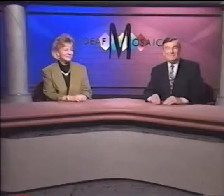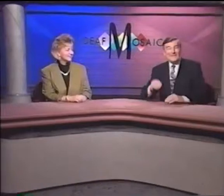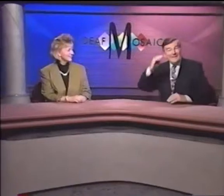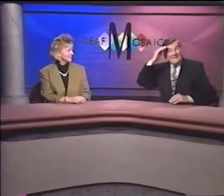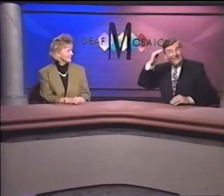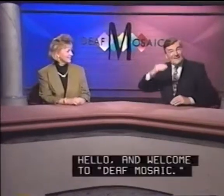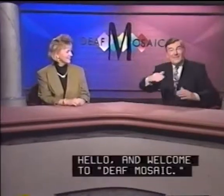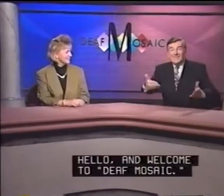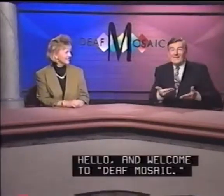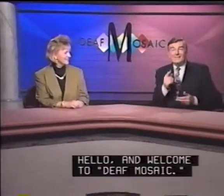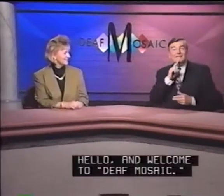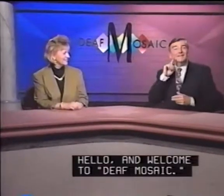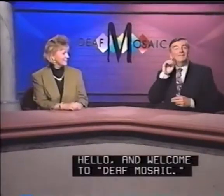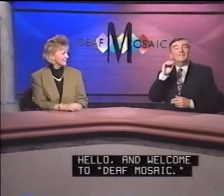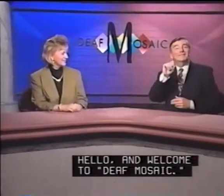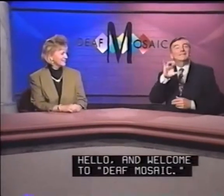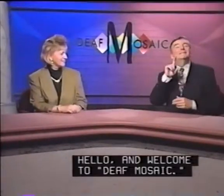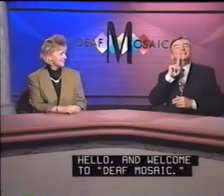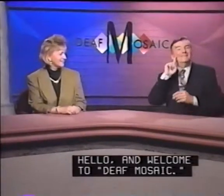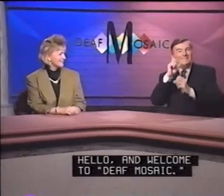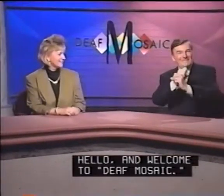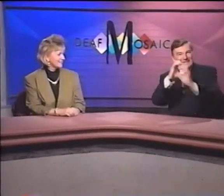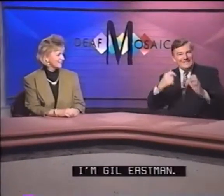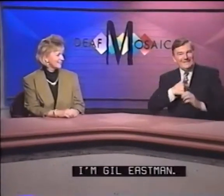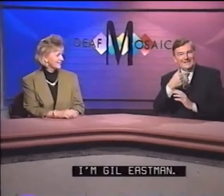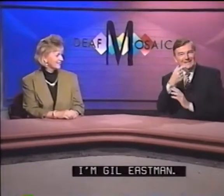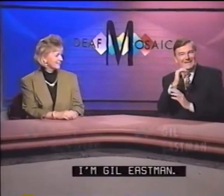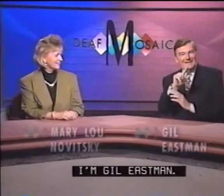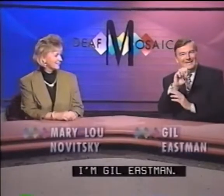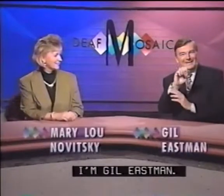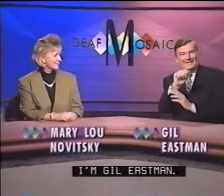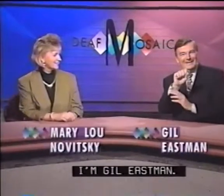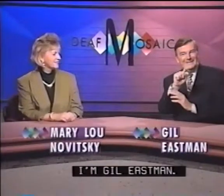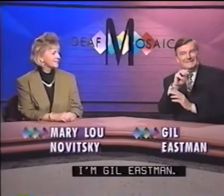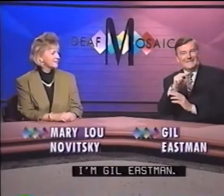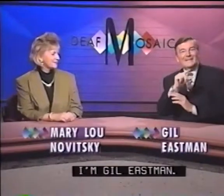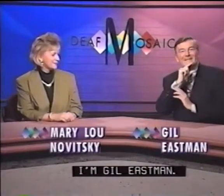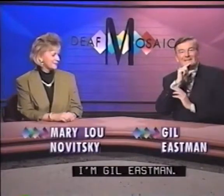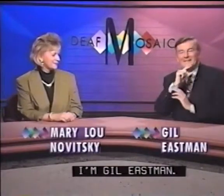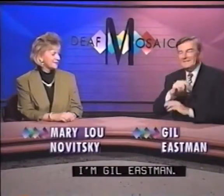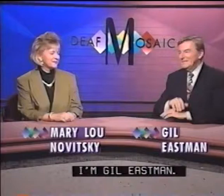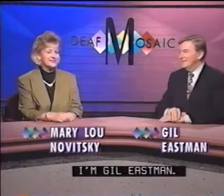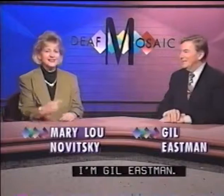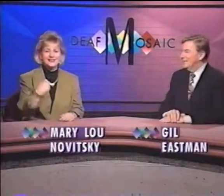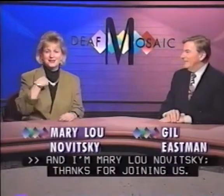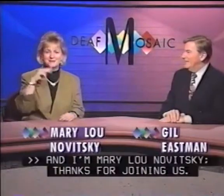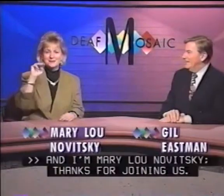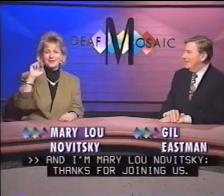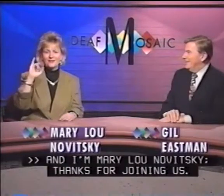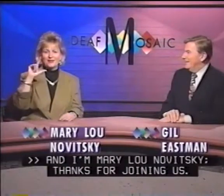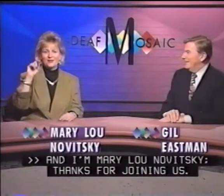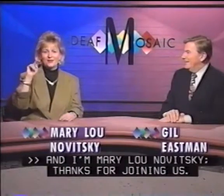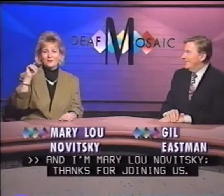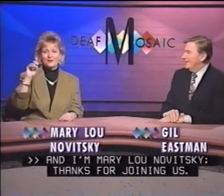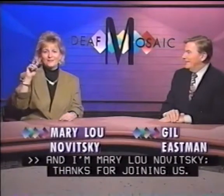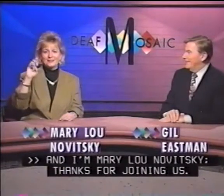Hello and welcome to Deaf Mosaic. I'm Gil Eastman. And I'm Mary Lou Nowitzki.